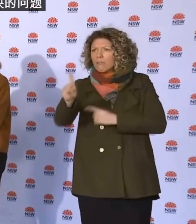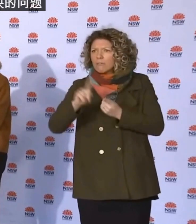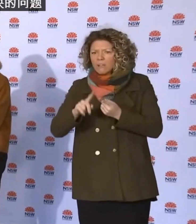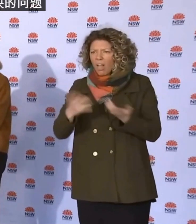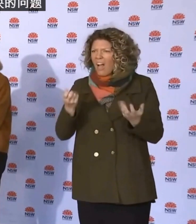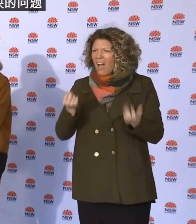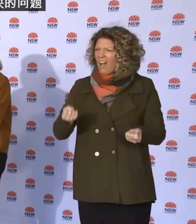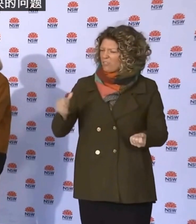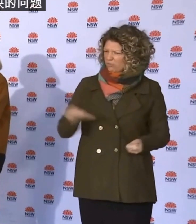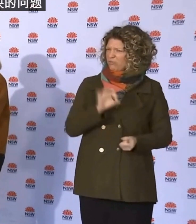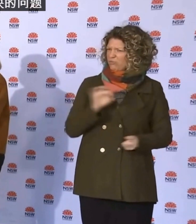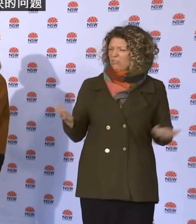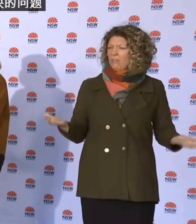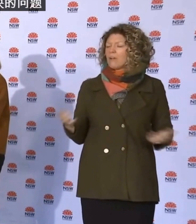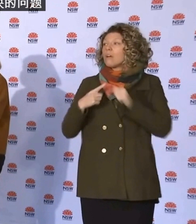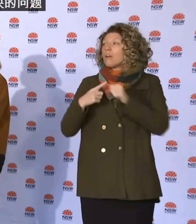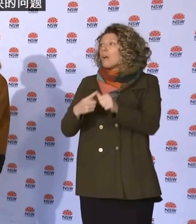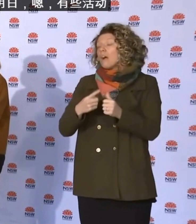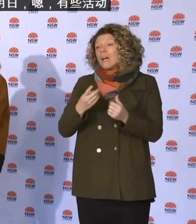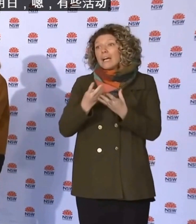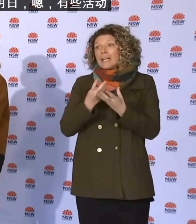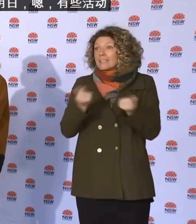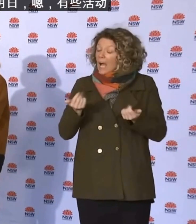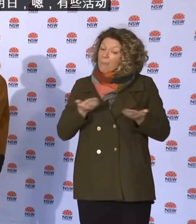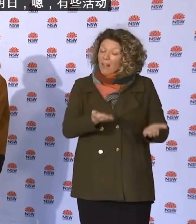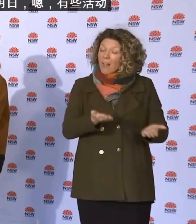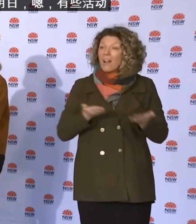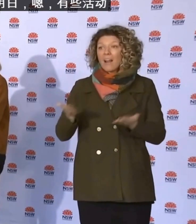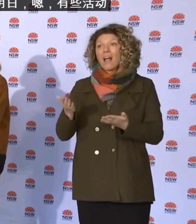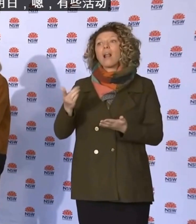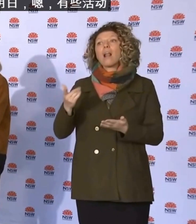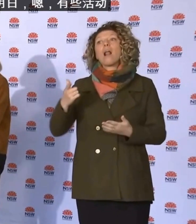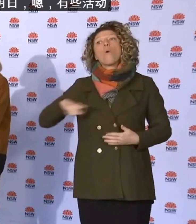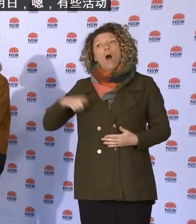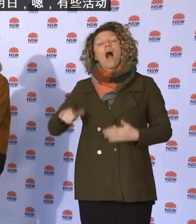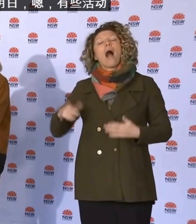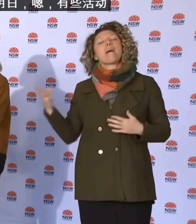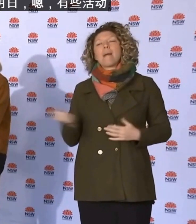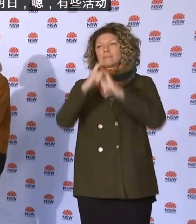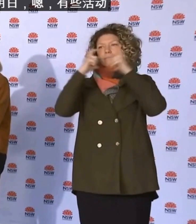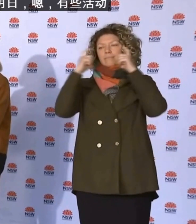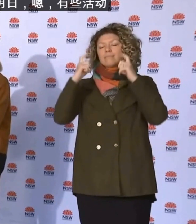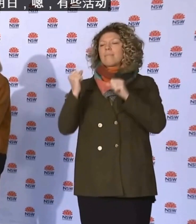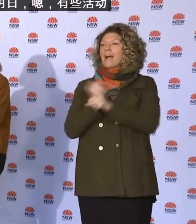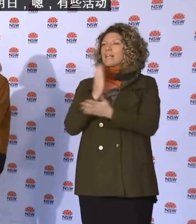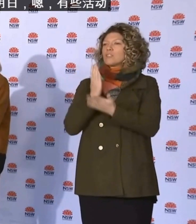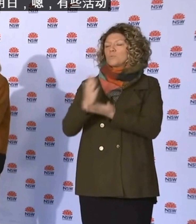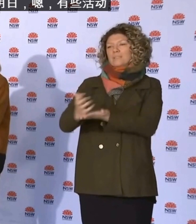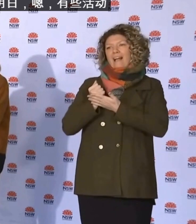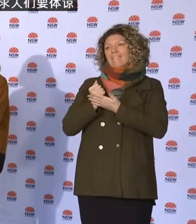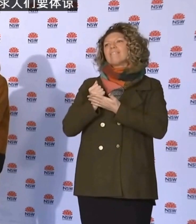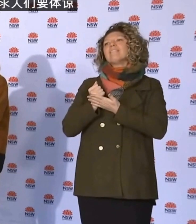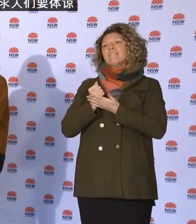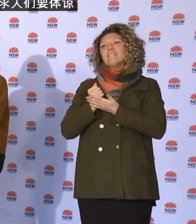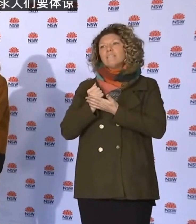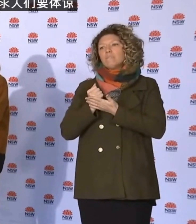COVID safe. And that's the issue. We just need to make sure everybody is COVID safe. We understand that some